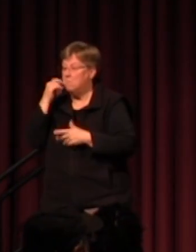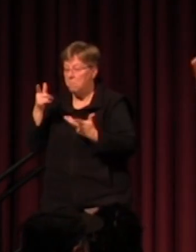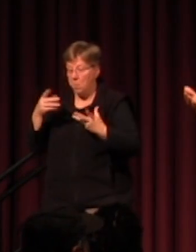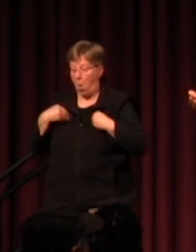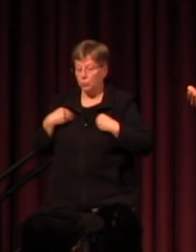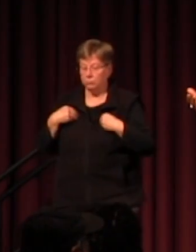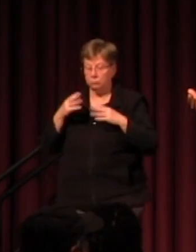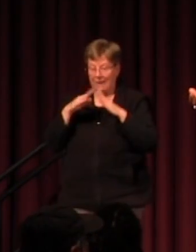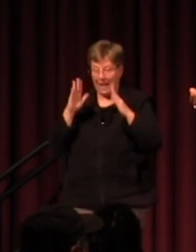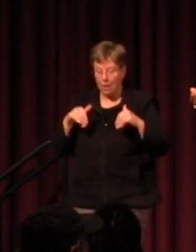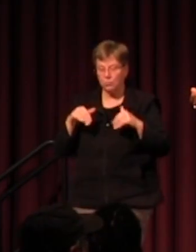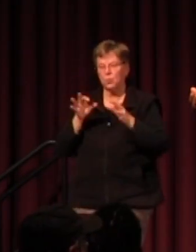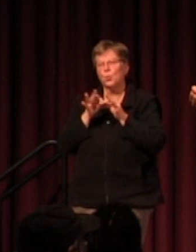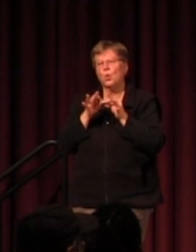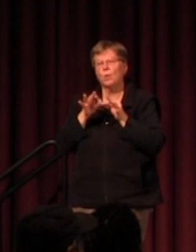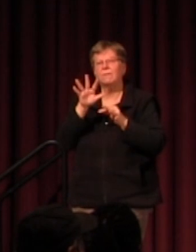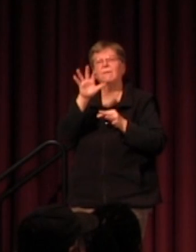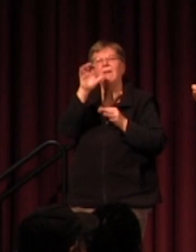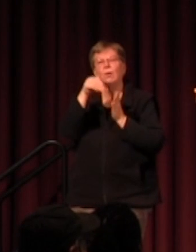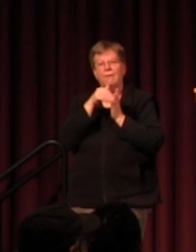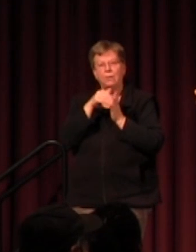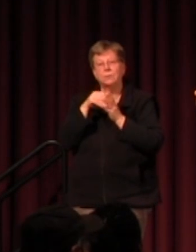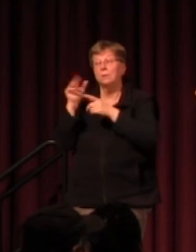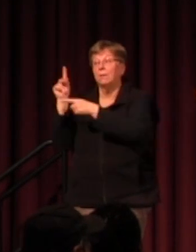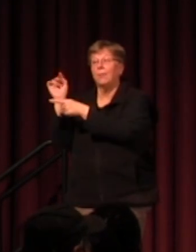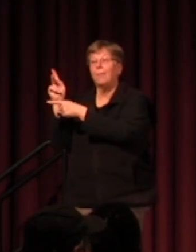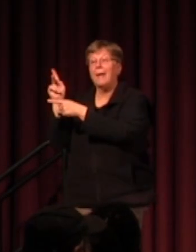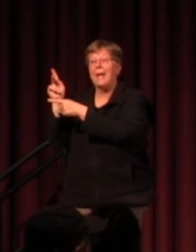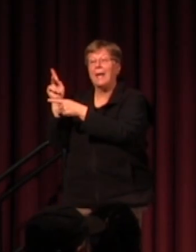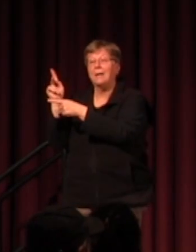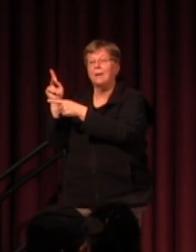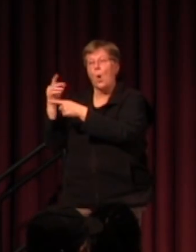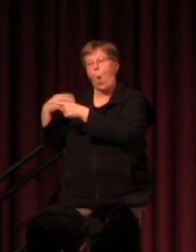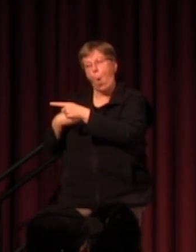worth $500,000, the bank or mortgage company owns